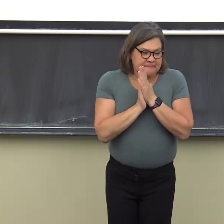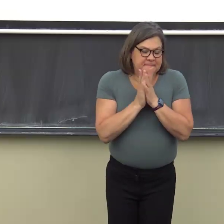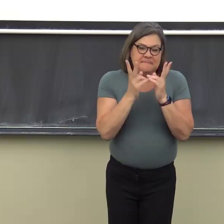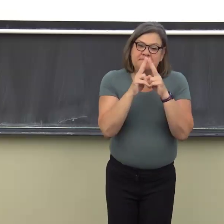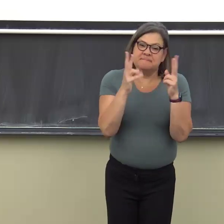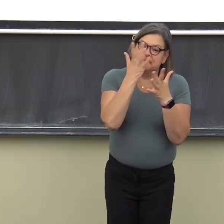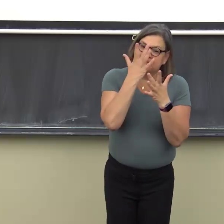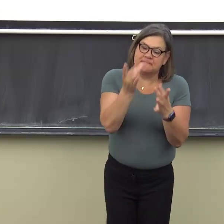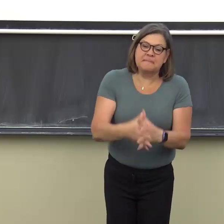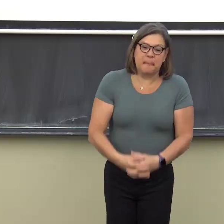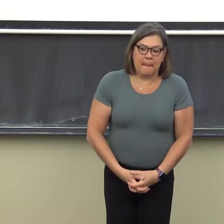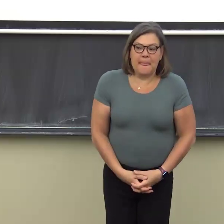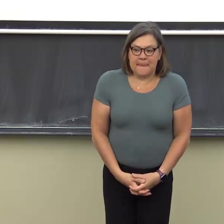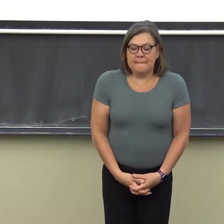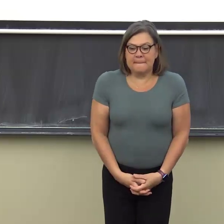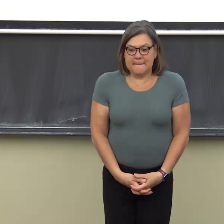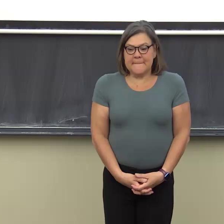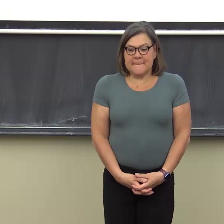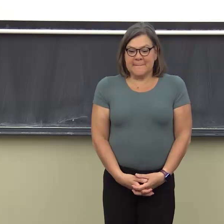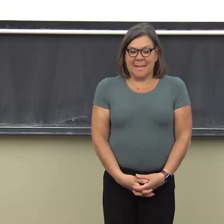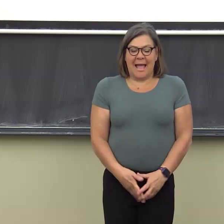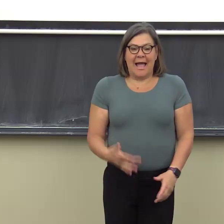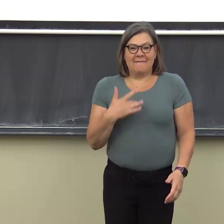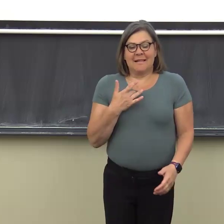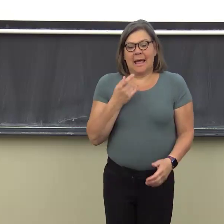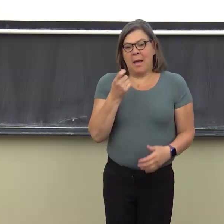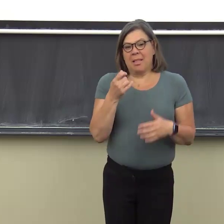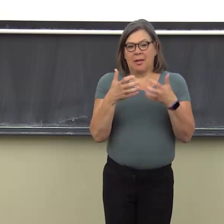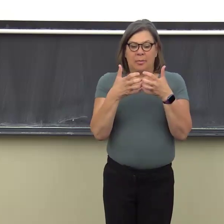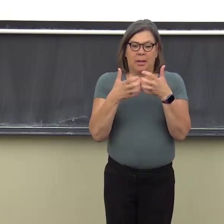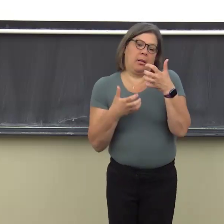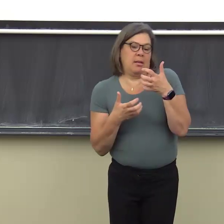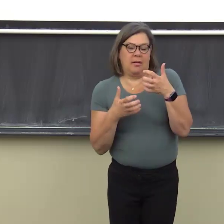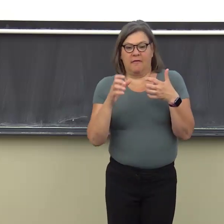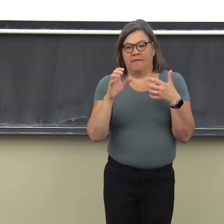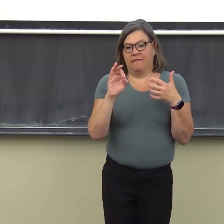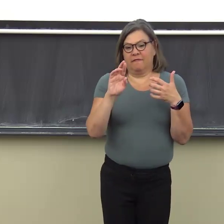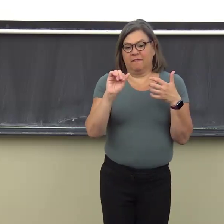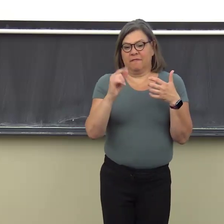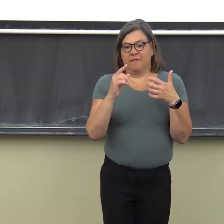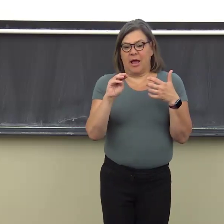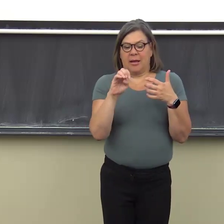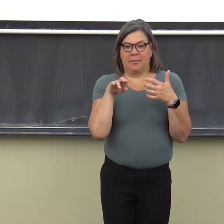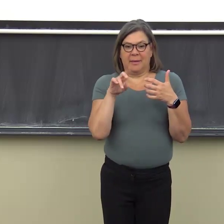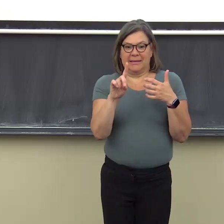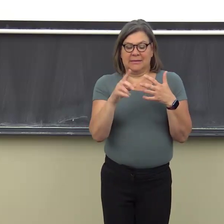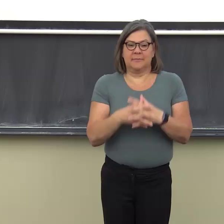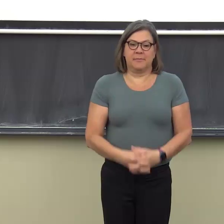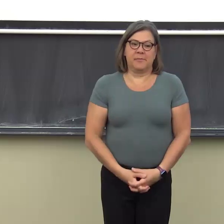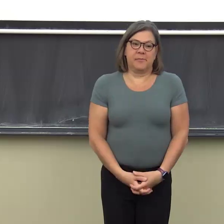interesting, and I feel like I'm a little fragmented with all my thoughts right now. But one thing that